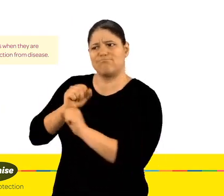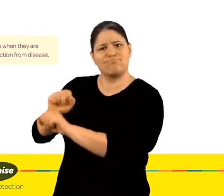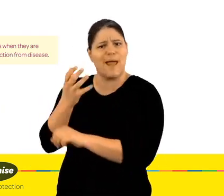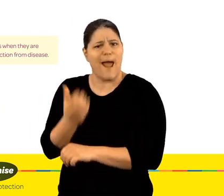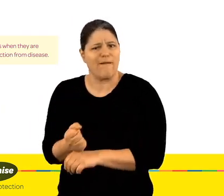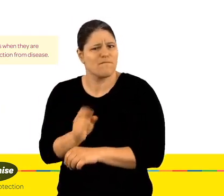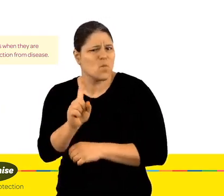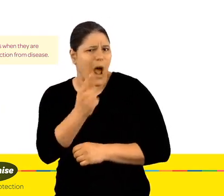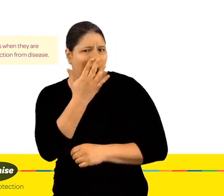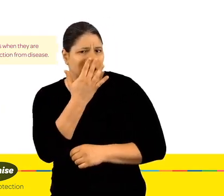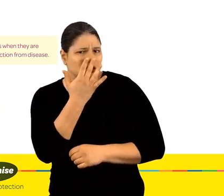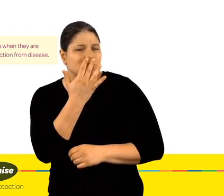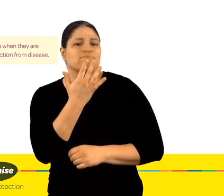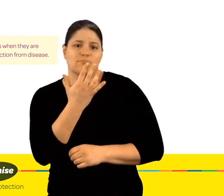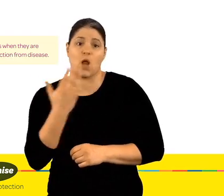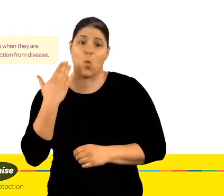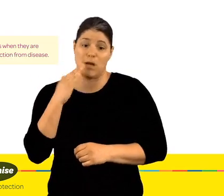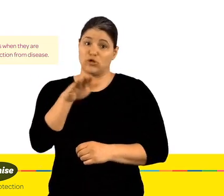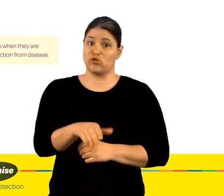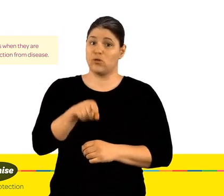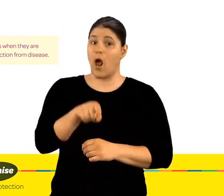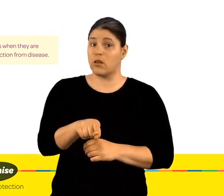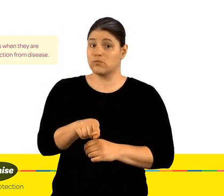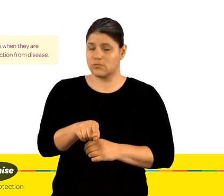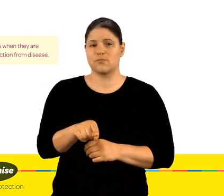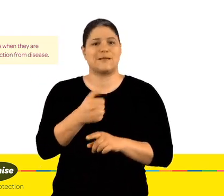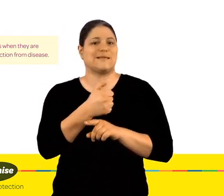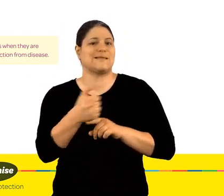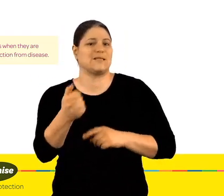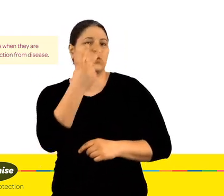Start your child's immunizations when they are 6 weeks old for the best protection from